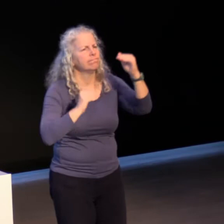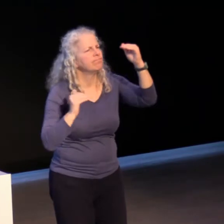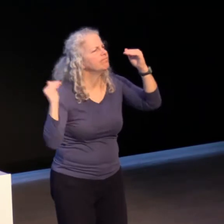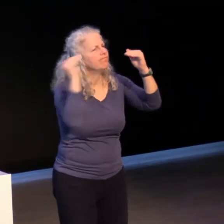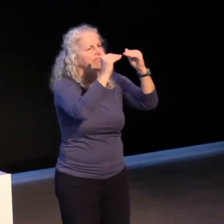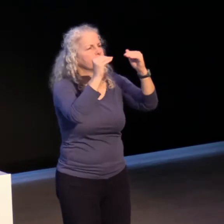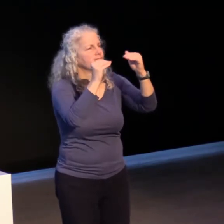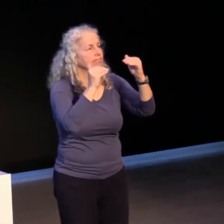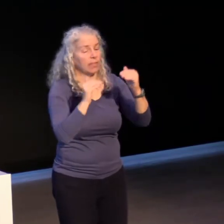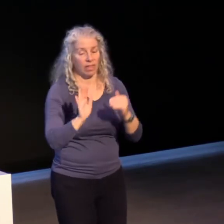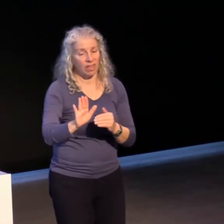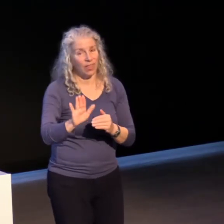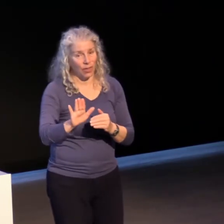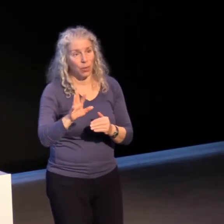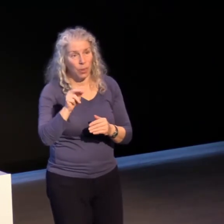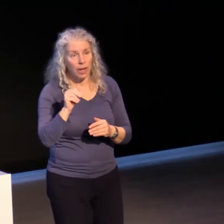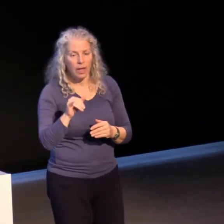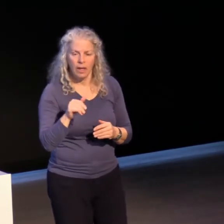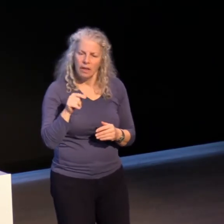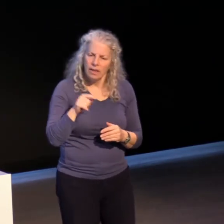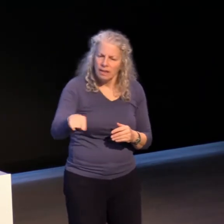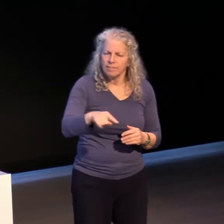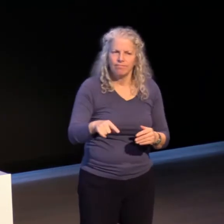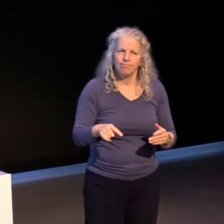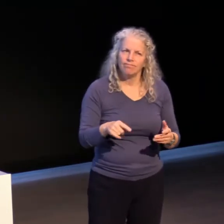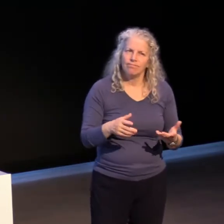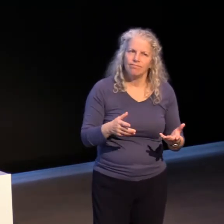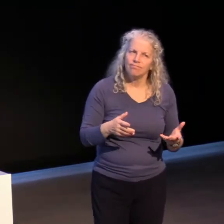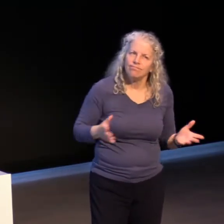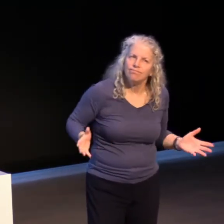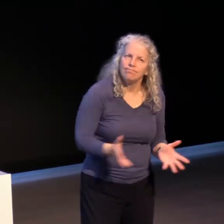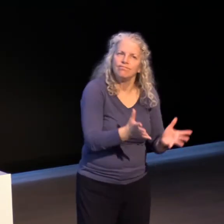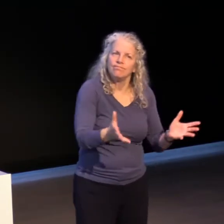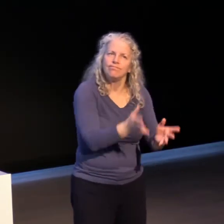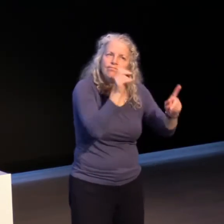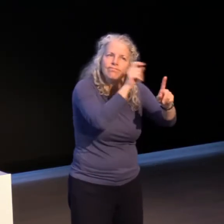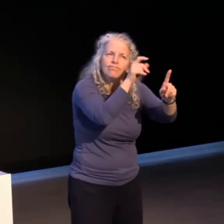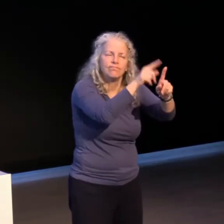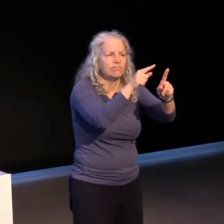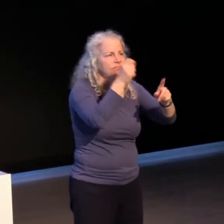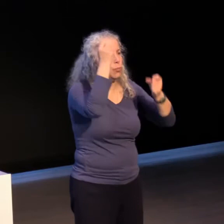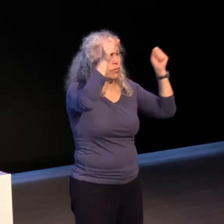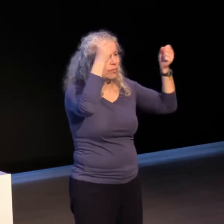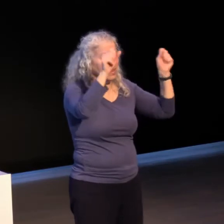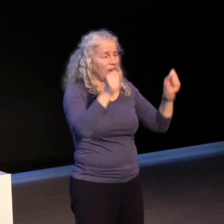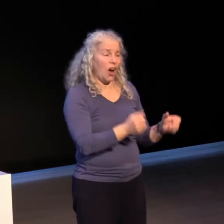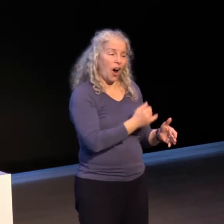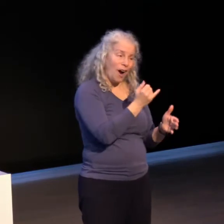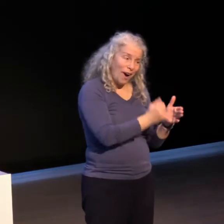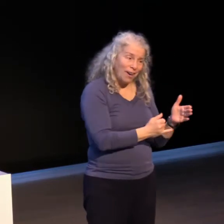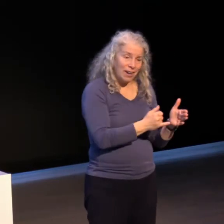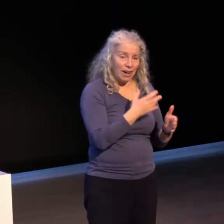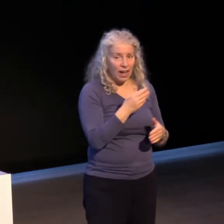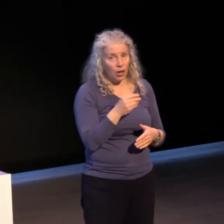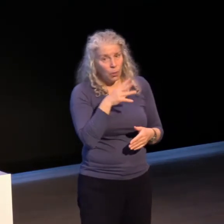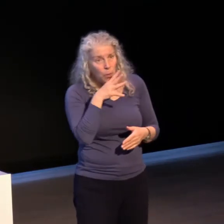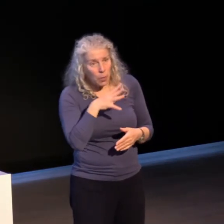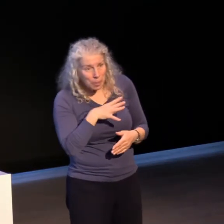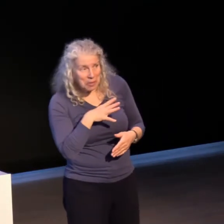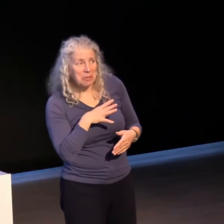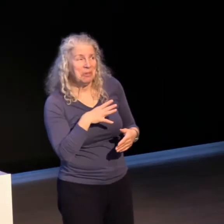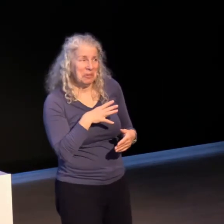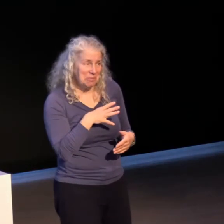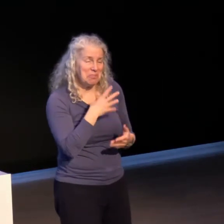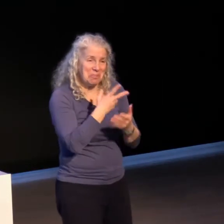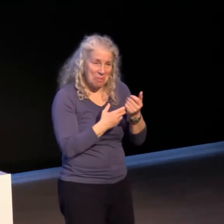were catalysts for movements. Art and women have a unique way of doing that.